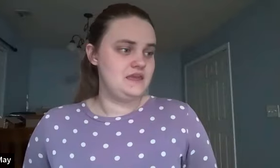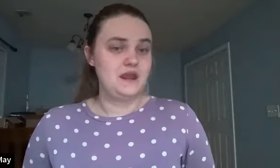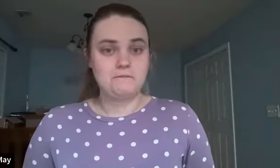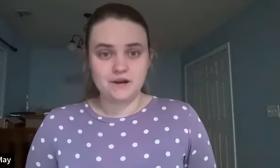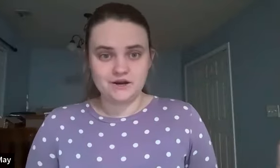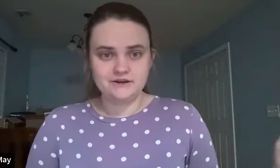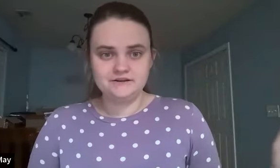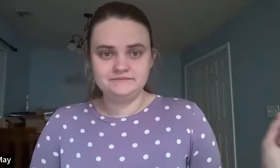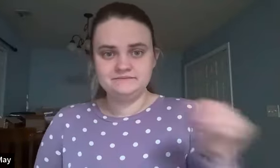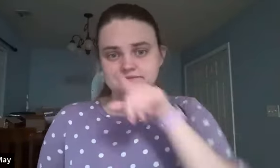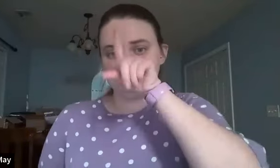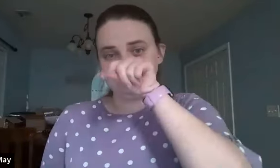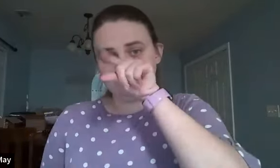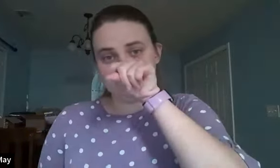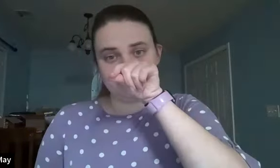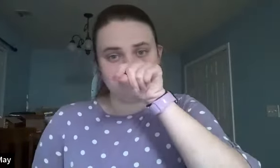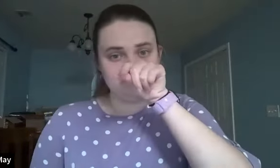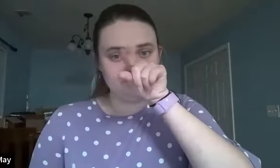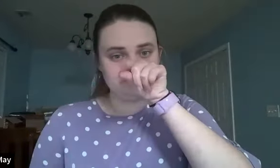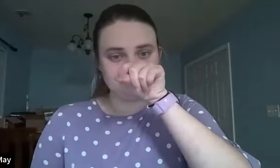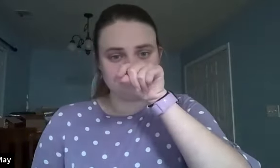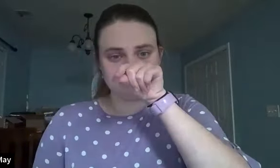Then bird. Bird.